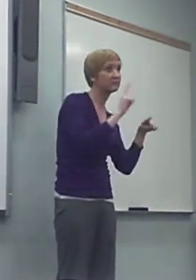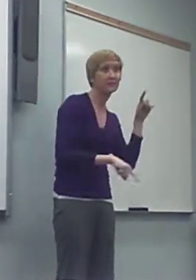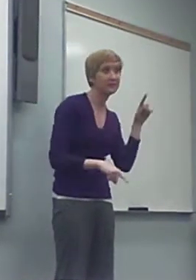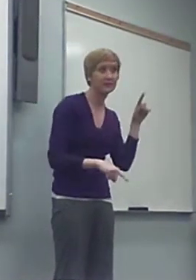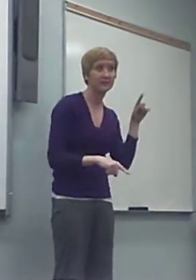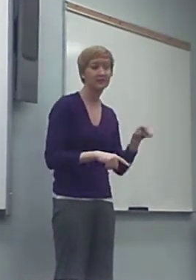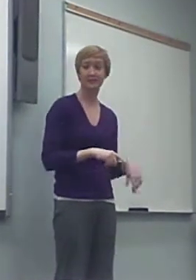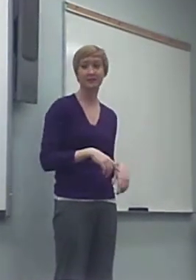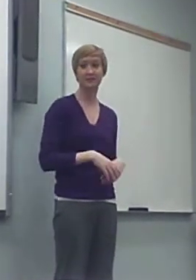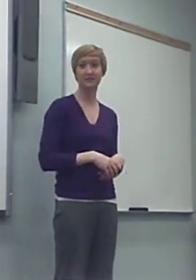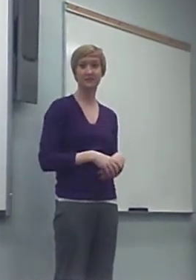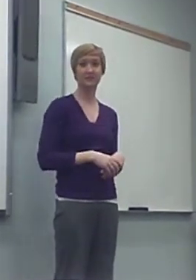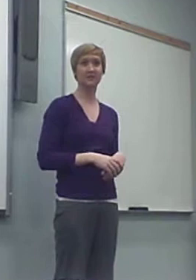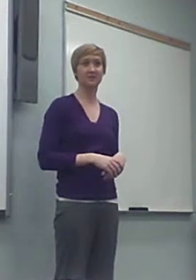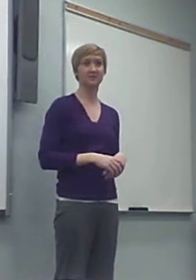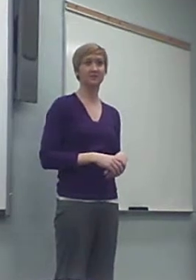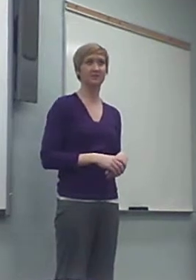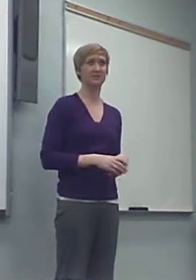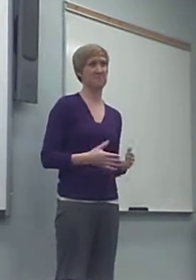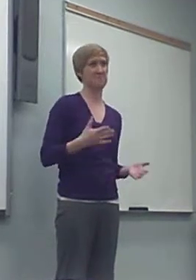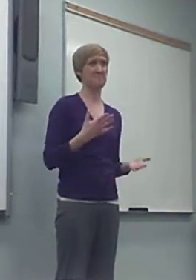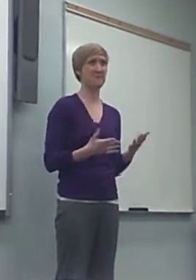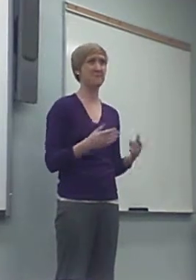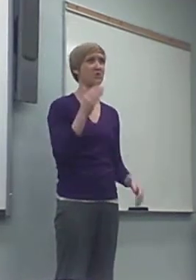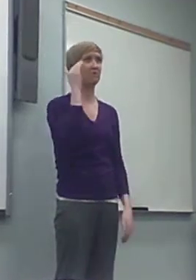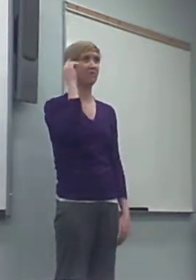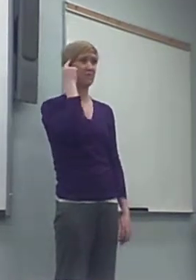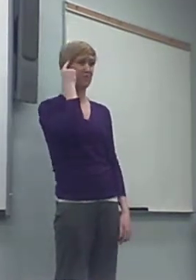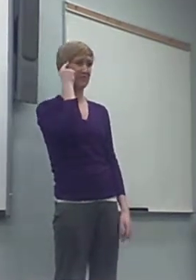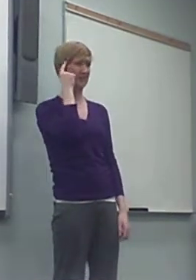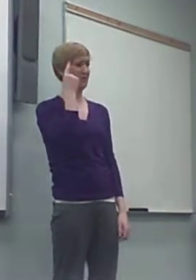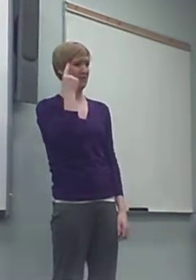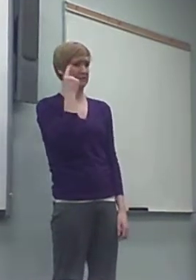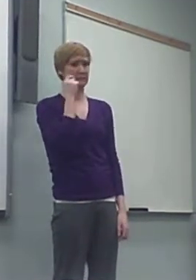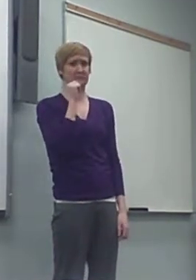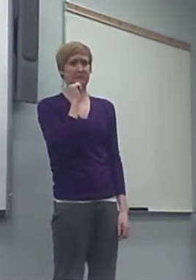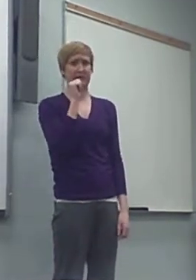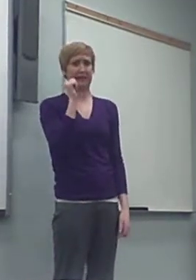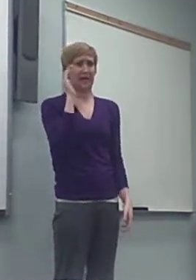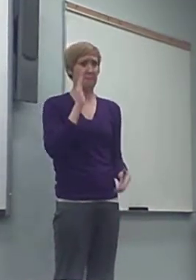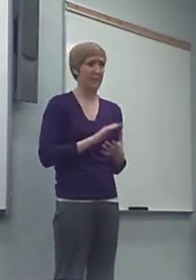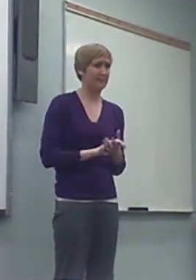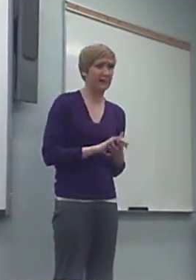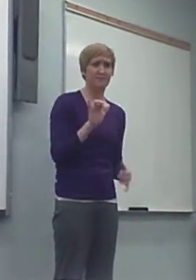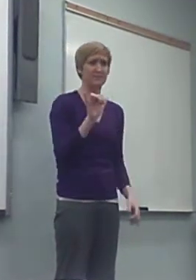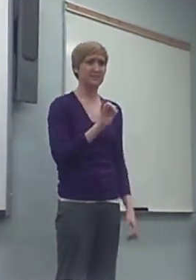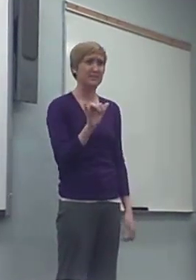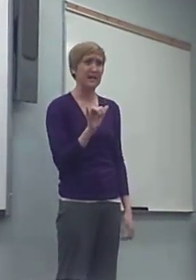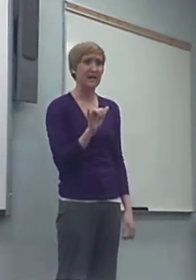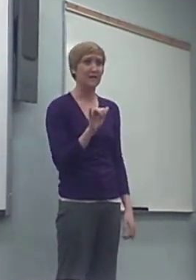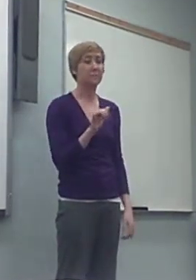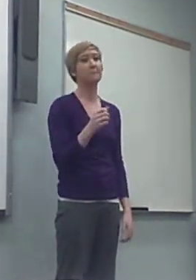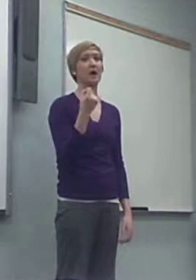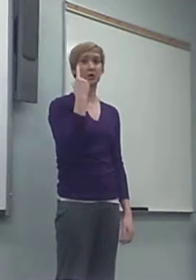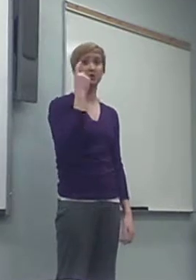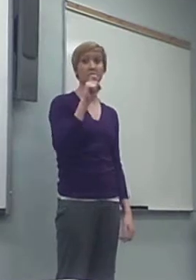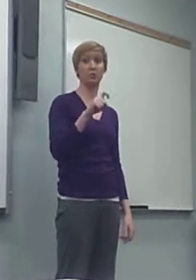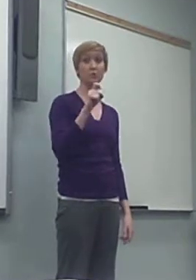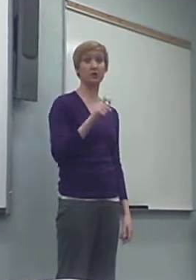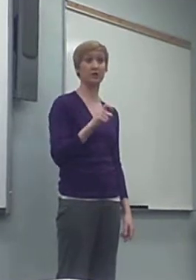isn't good for me, so I'm just going to switch this to another interpreter. There's consequences to that now, and so we really have to maintain our professionalism and give that person the